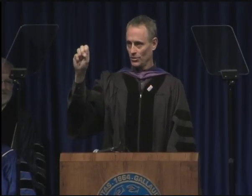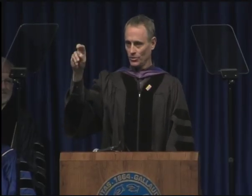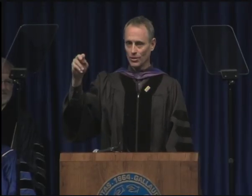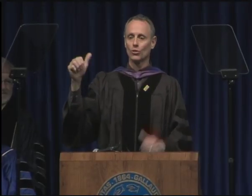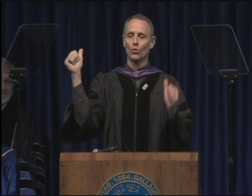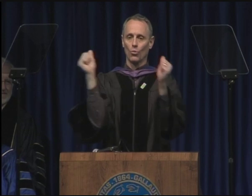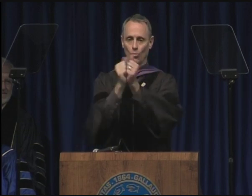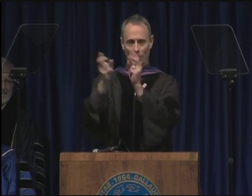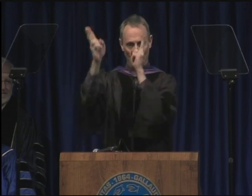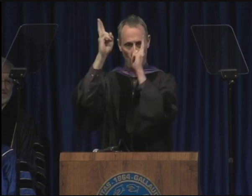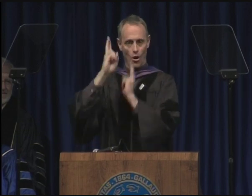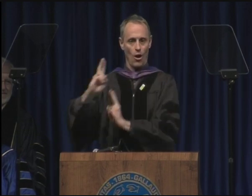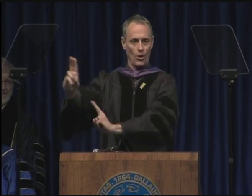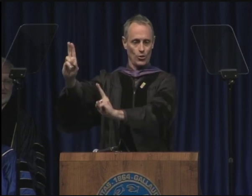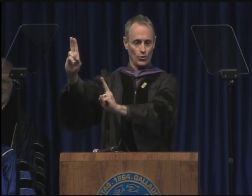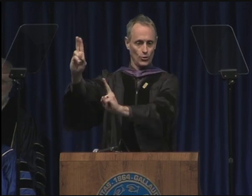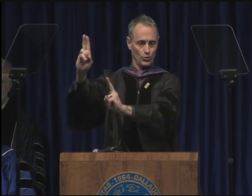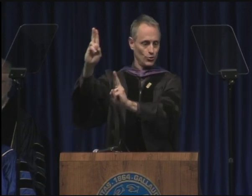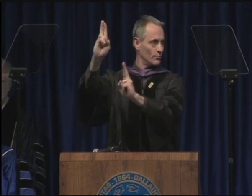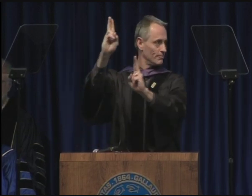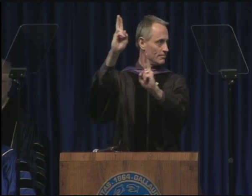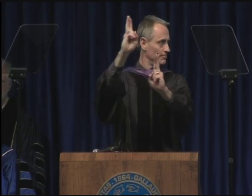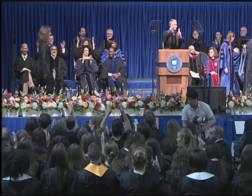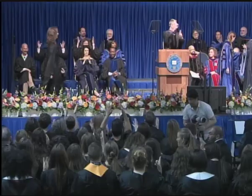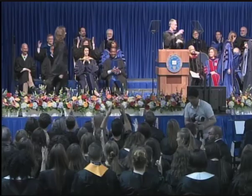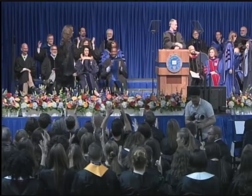Rosemary Johnson, with honors.